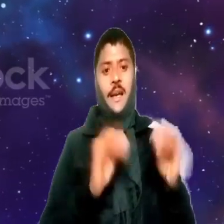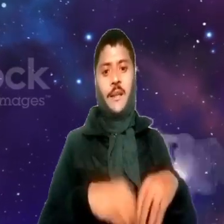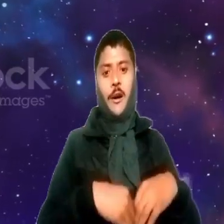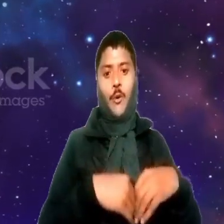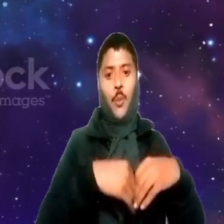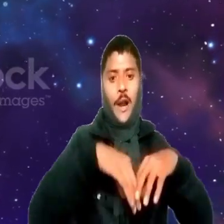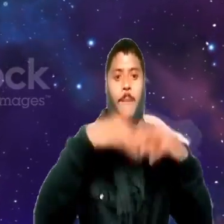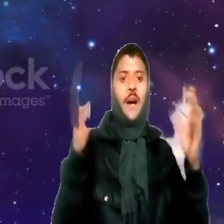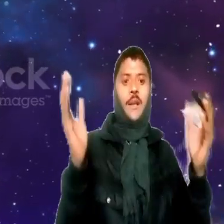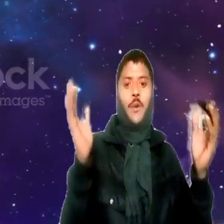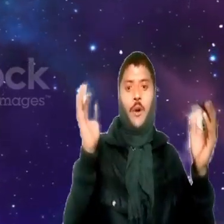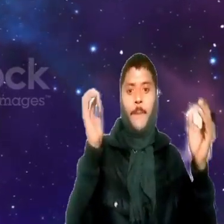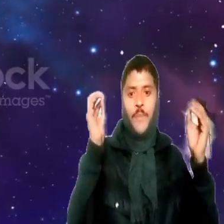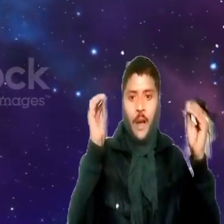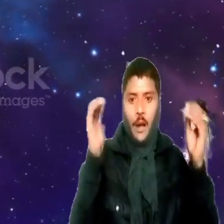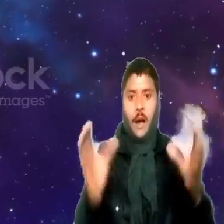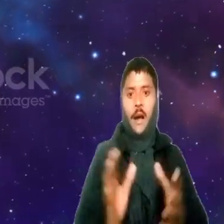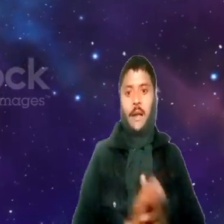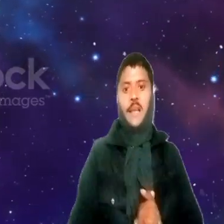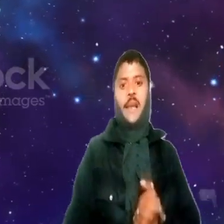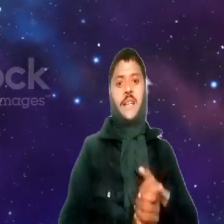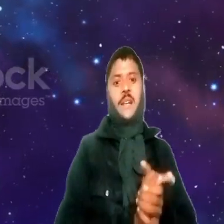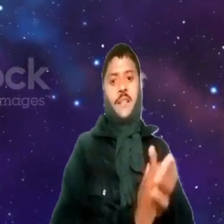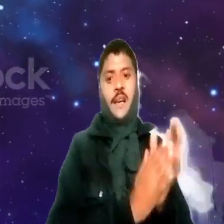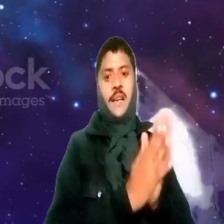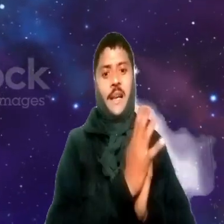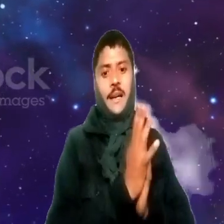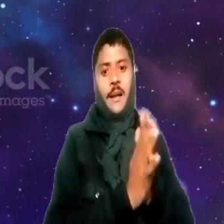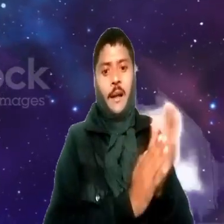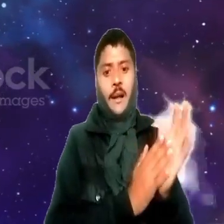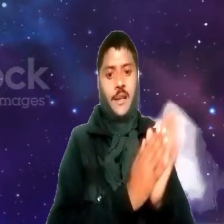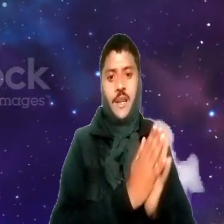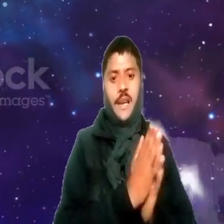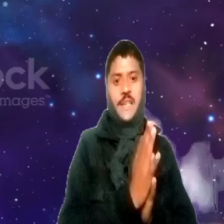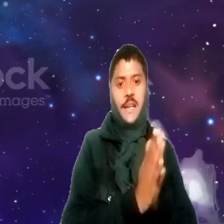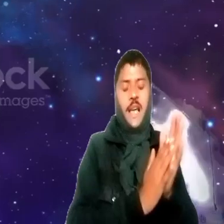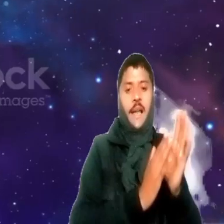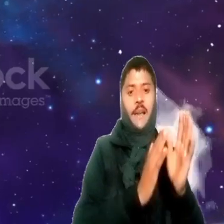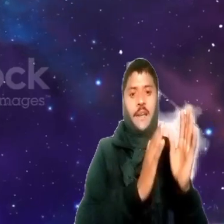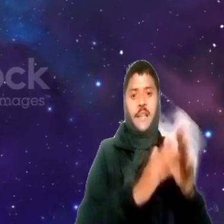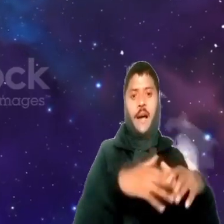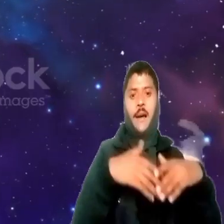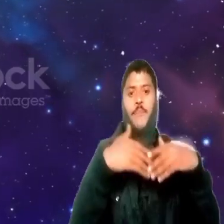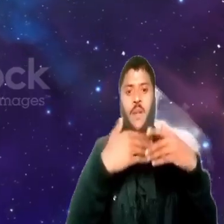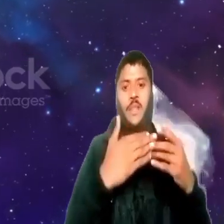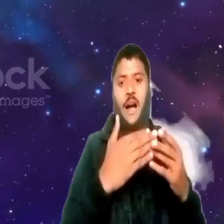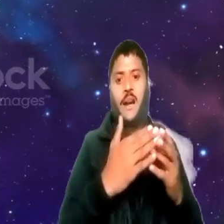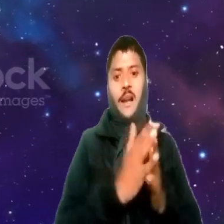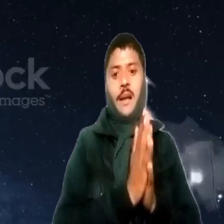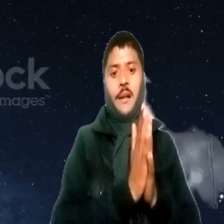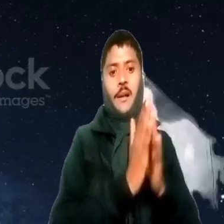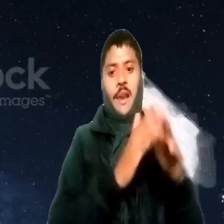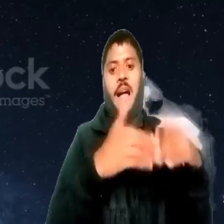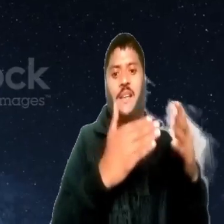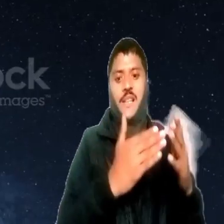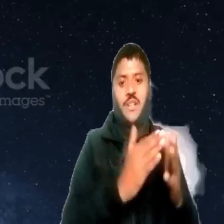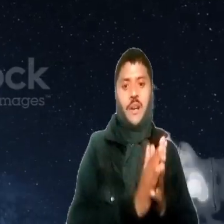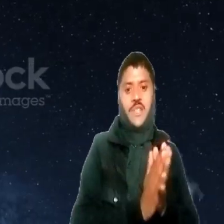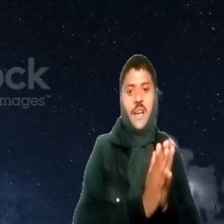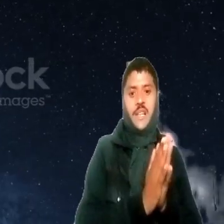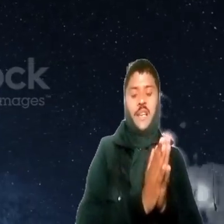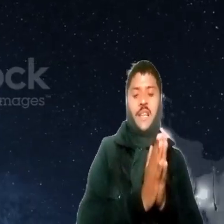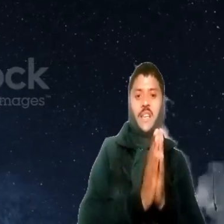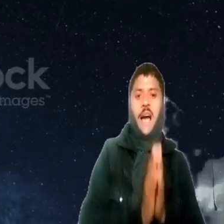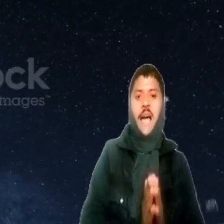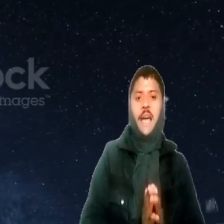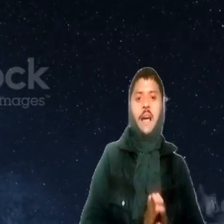Ursa Major is one of the clearest constellations, and it is a third